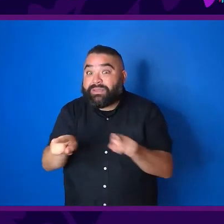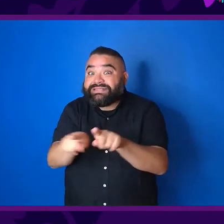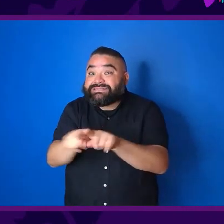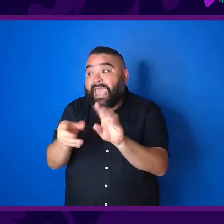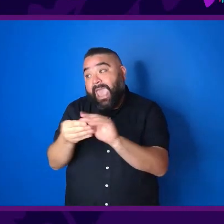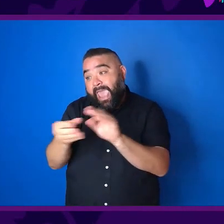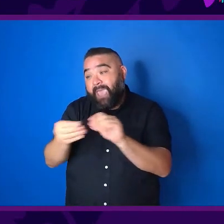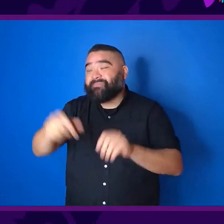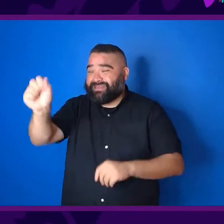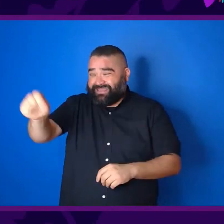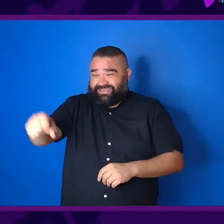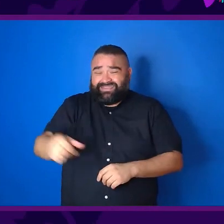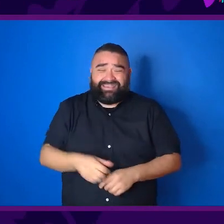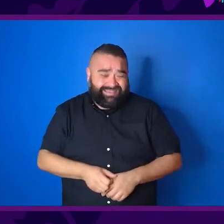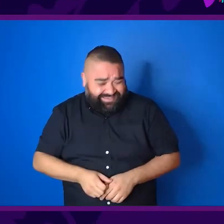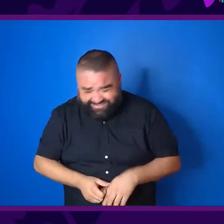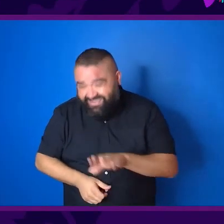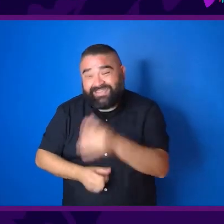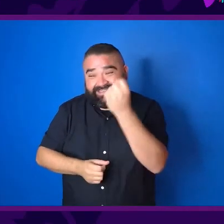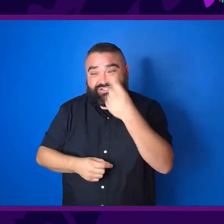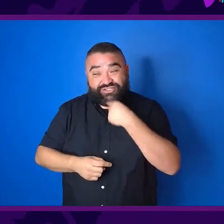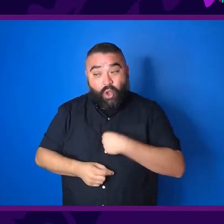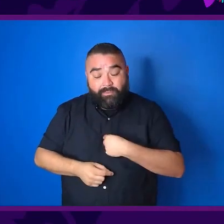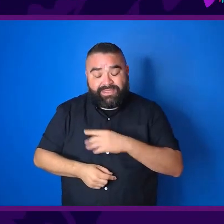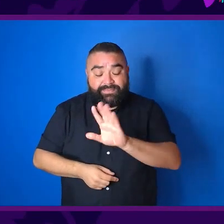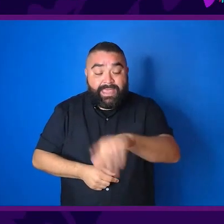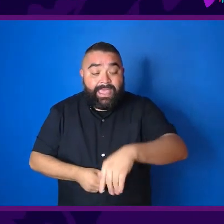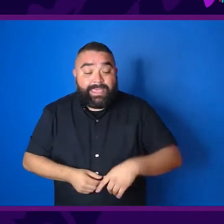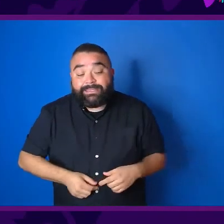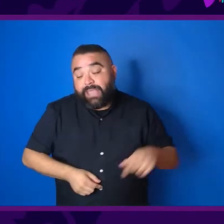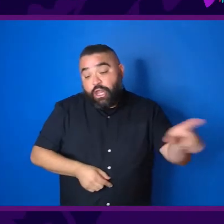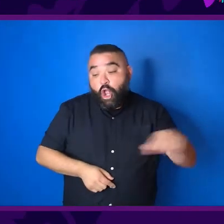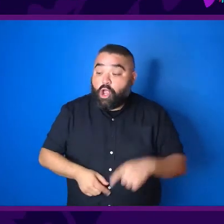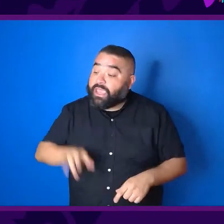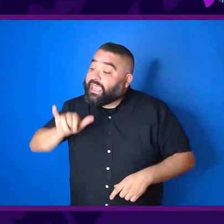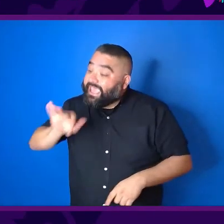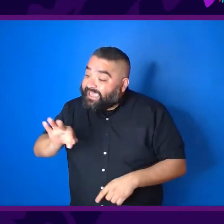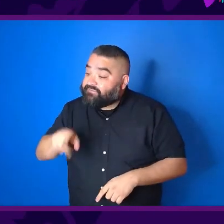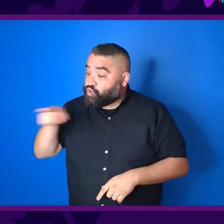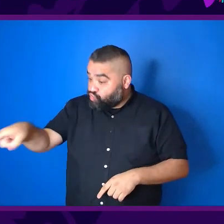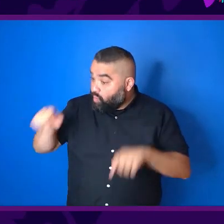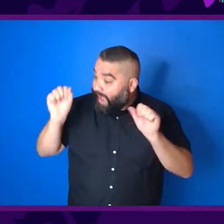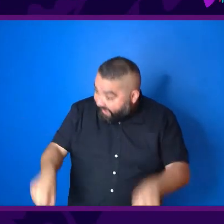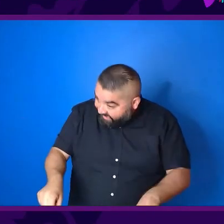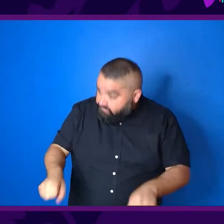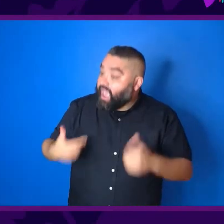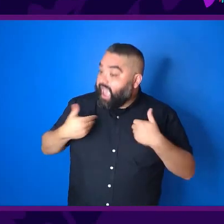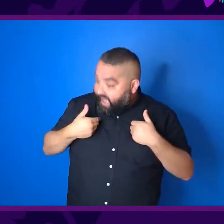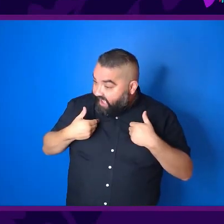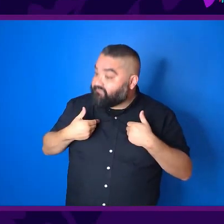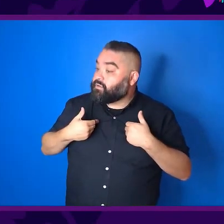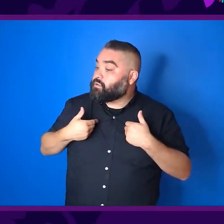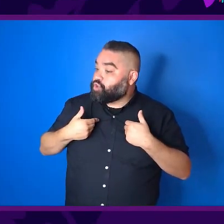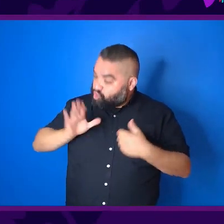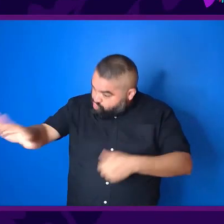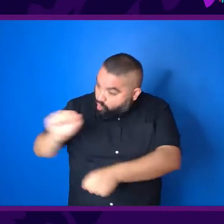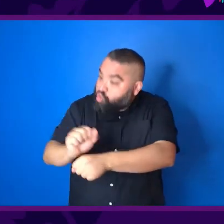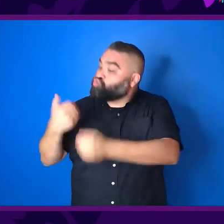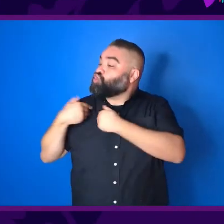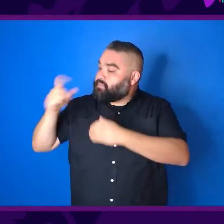like, look, when you have the ability, it's your job. And I'm like, oh my, yes, yes,